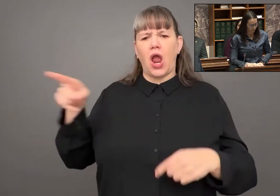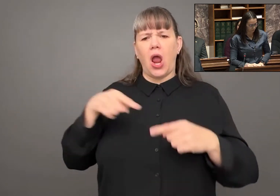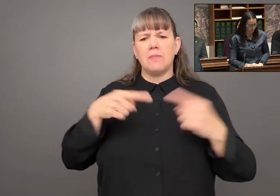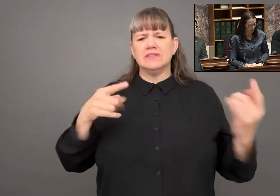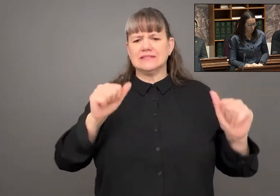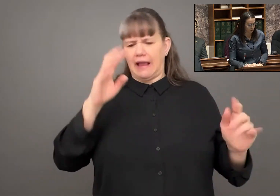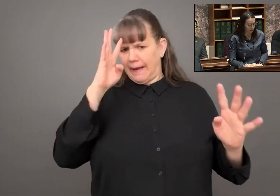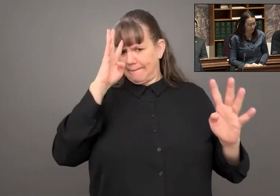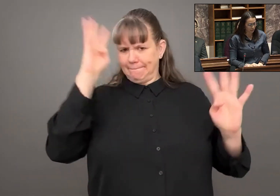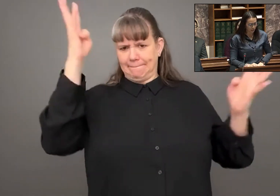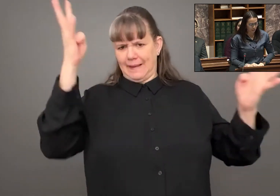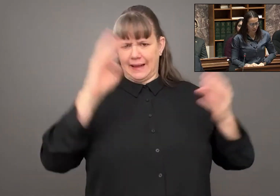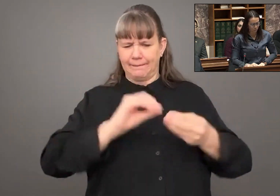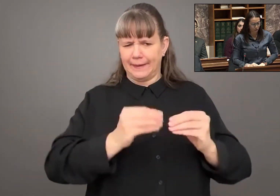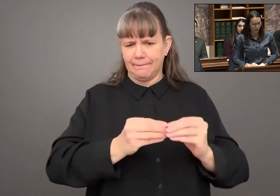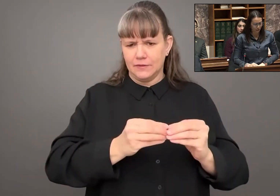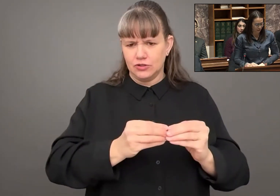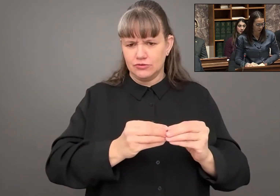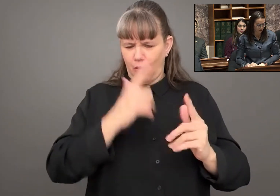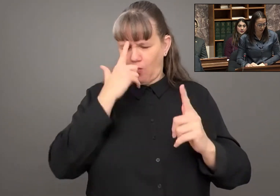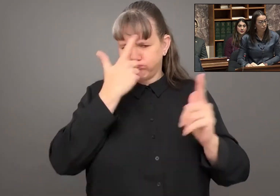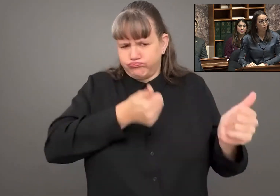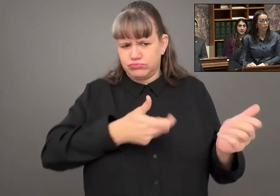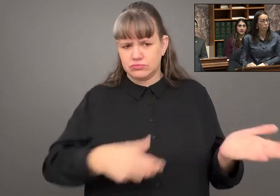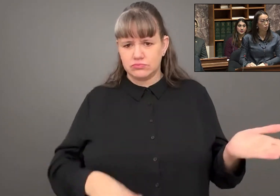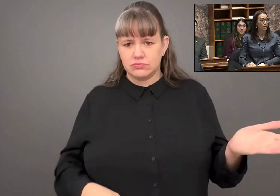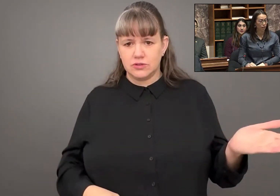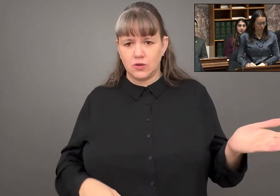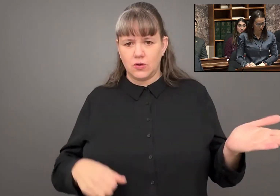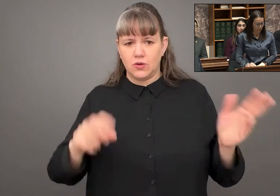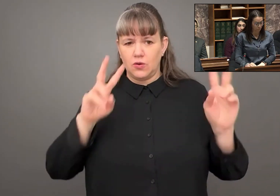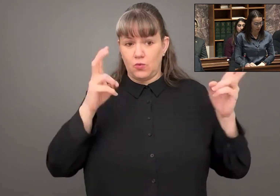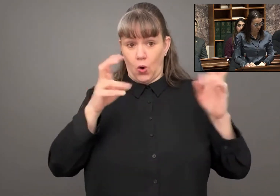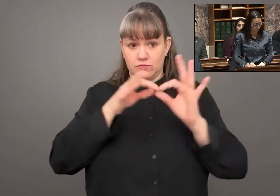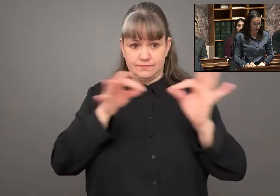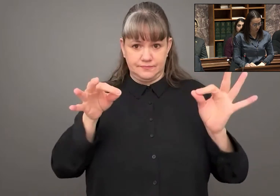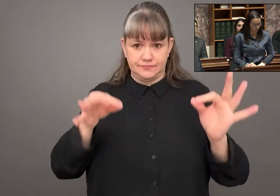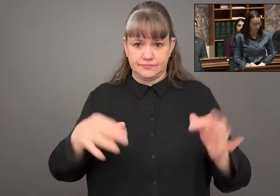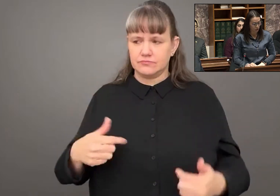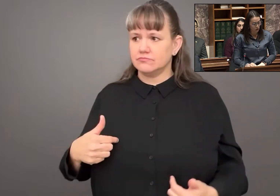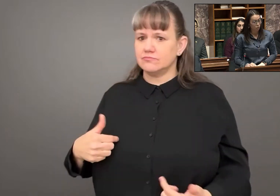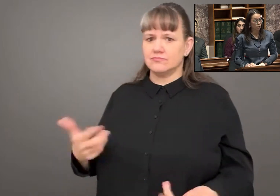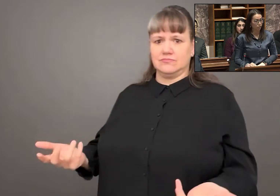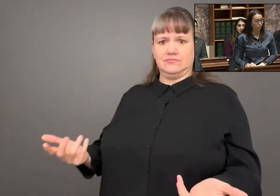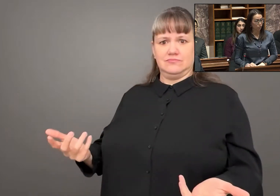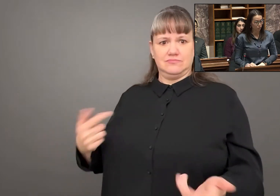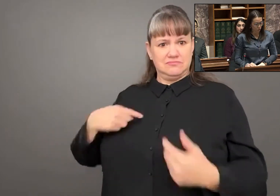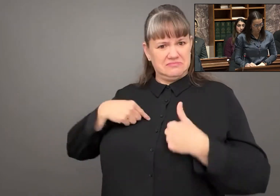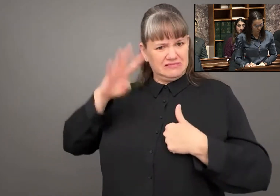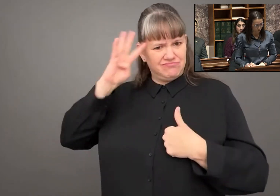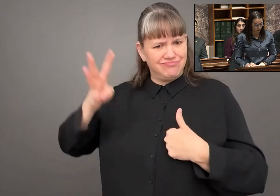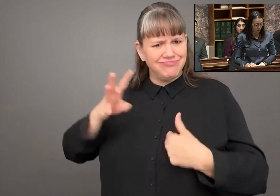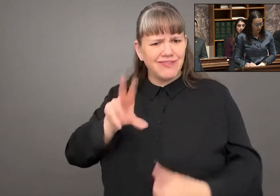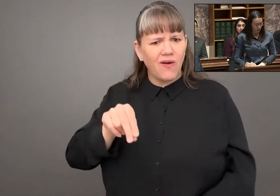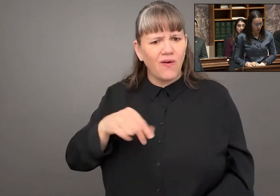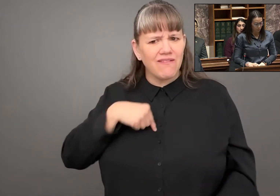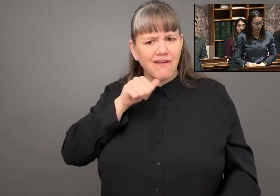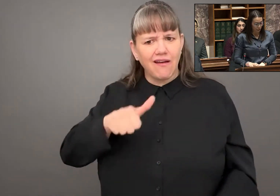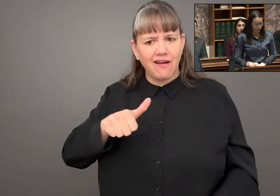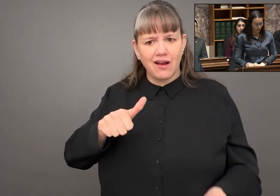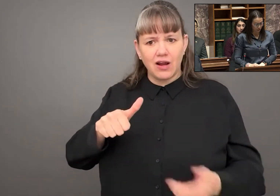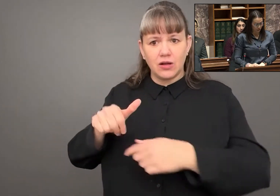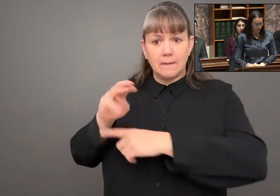up. Moody's stated that their projected deficit of $14.3 billion was due to, quote,